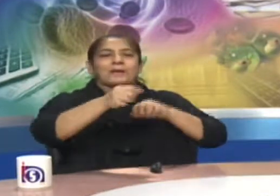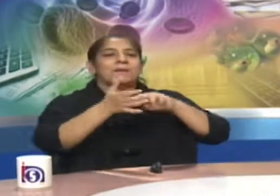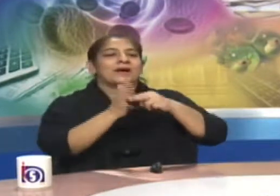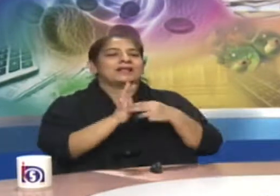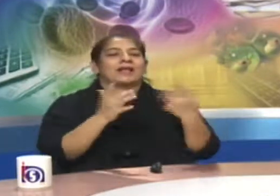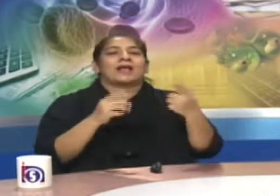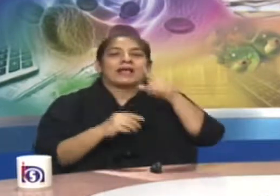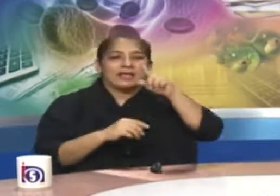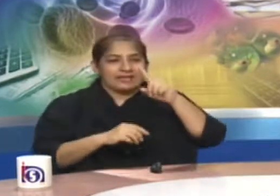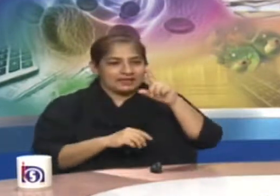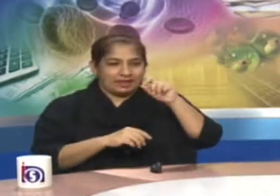Certificate.